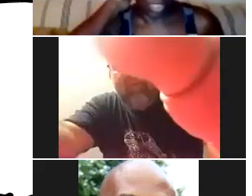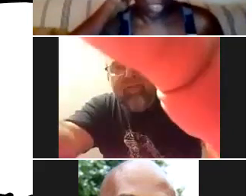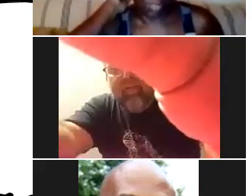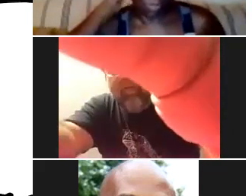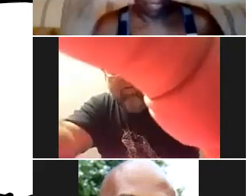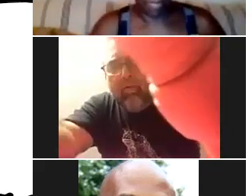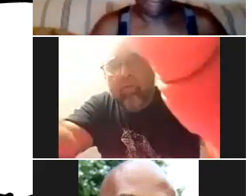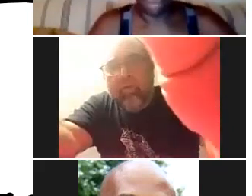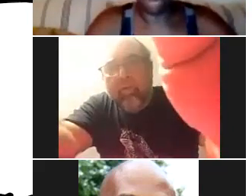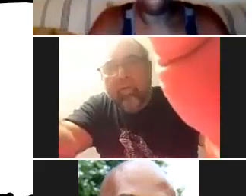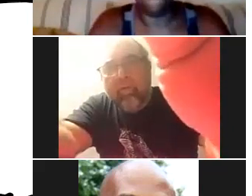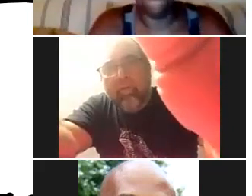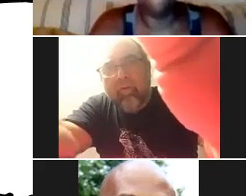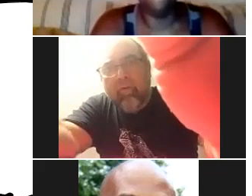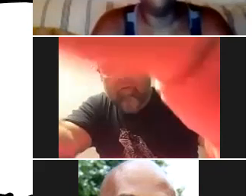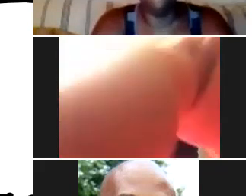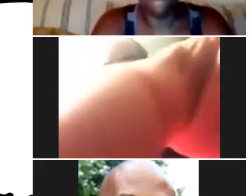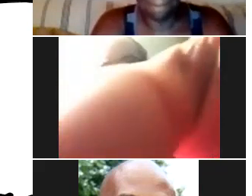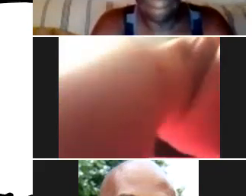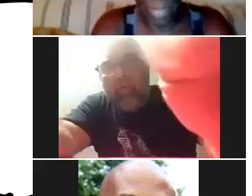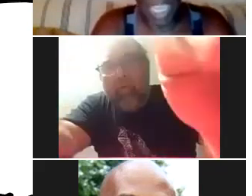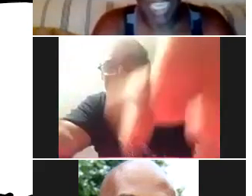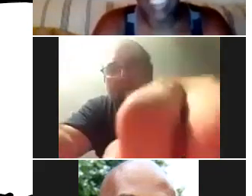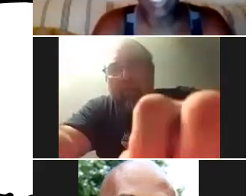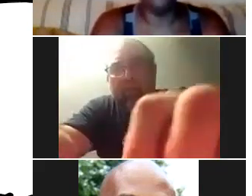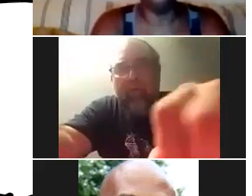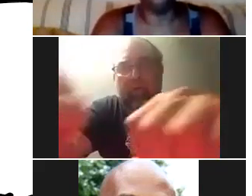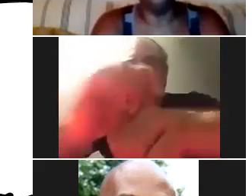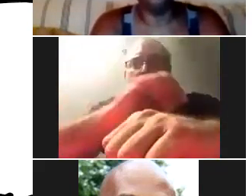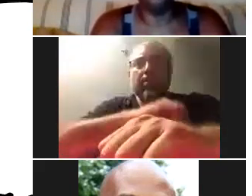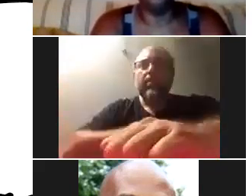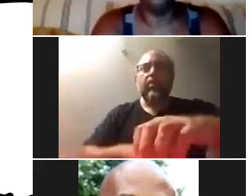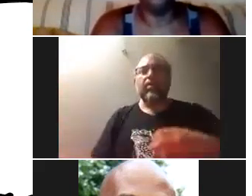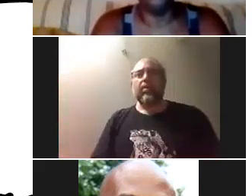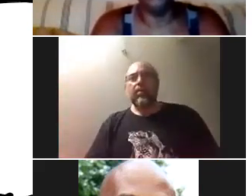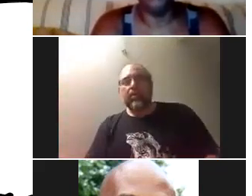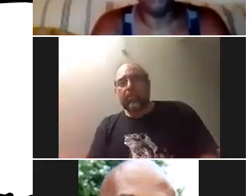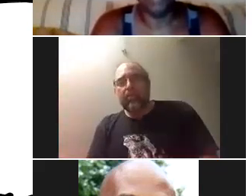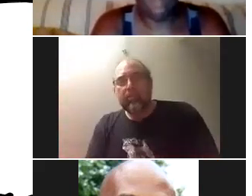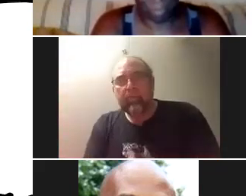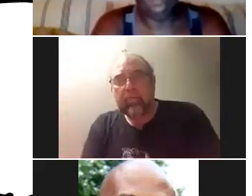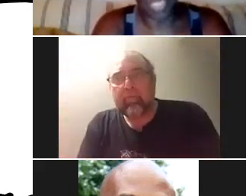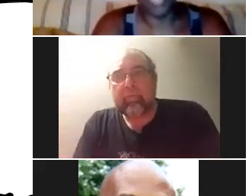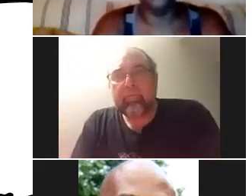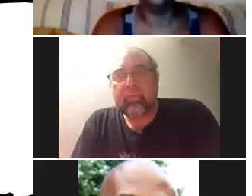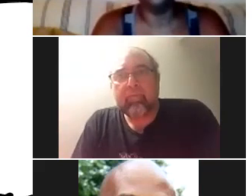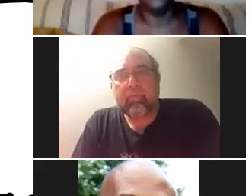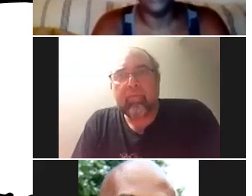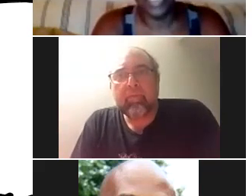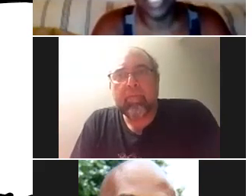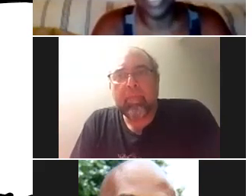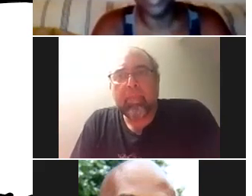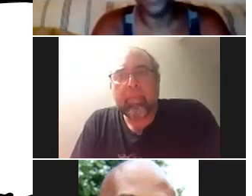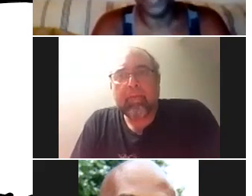in-depth, basic ALS. ASL. ASL. I mean. Very